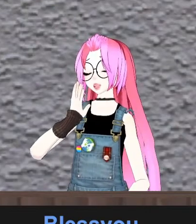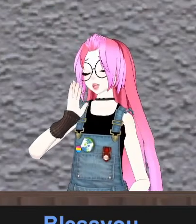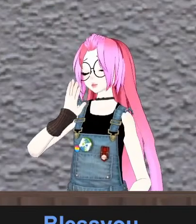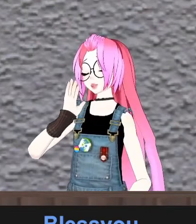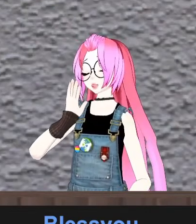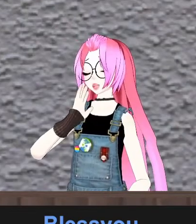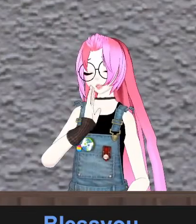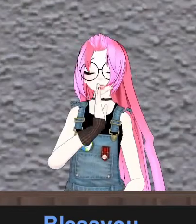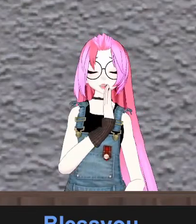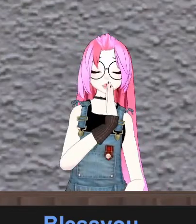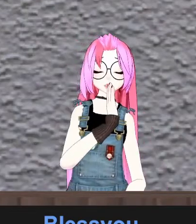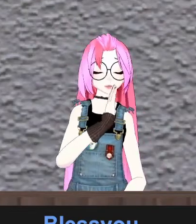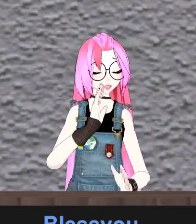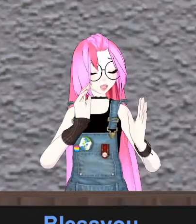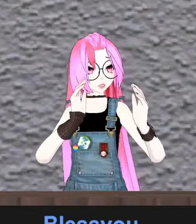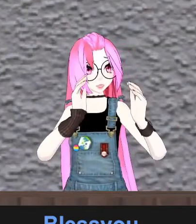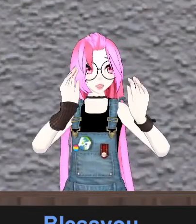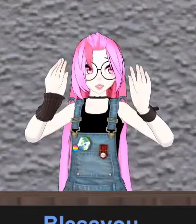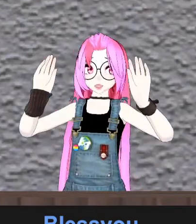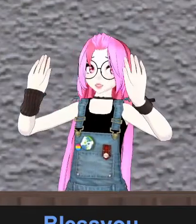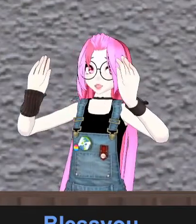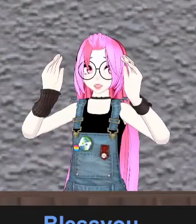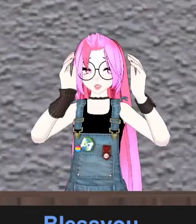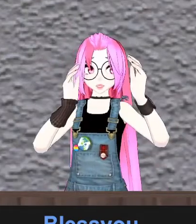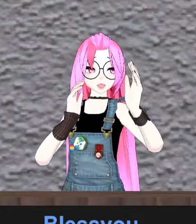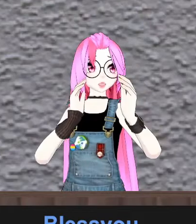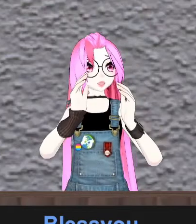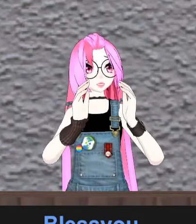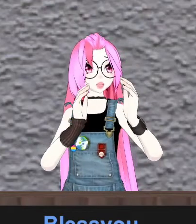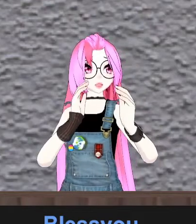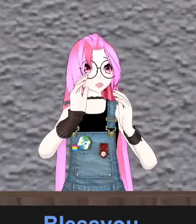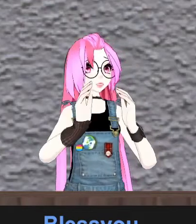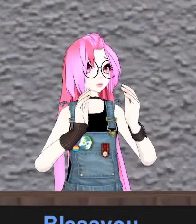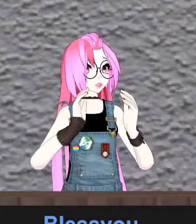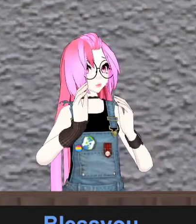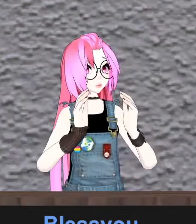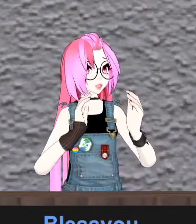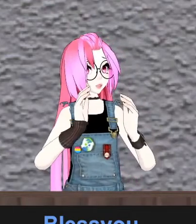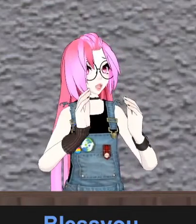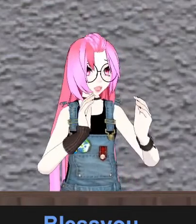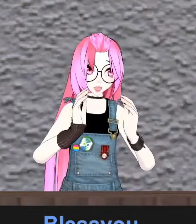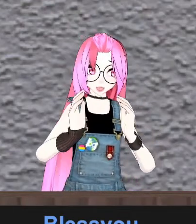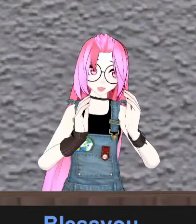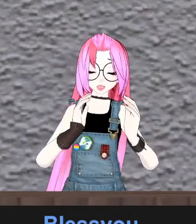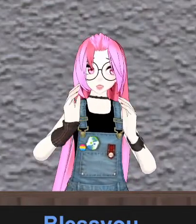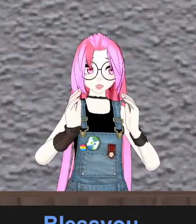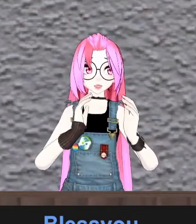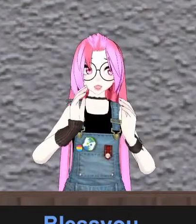talk, you could say that, yeah. And then conversation is going to be with 2 C hands, like this. 2 people are talking back and forth. They're having